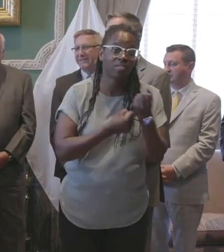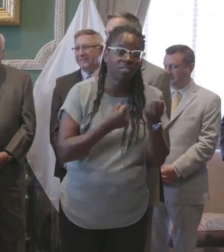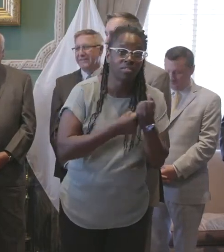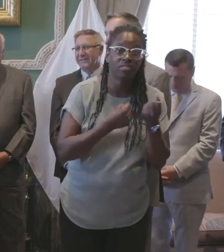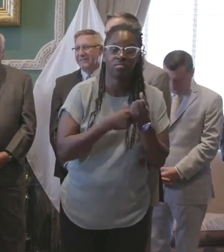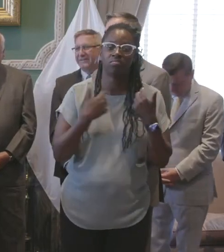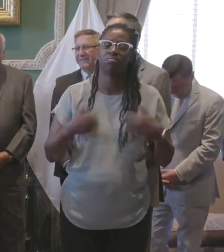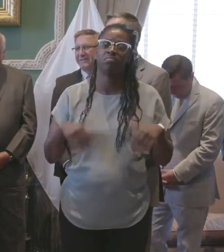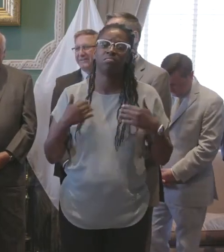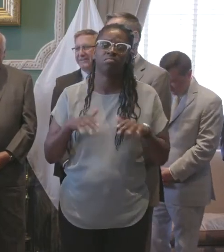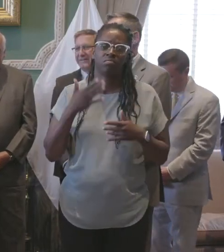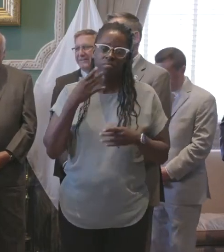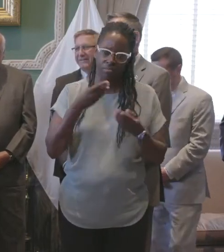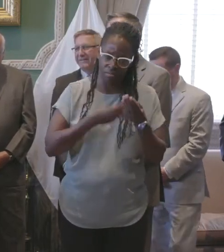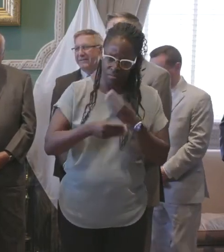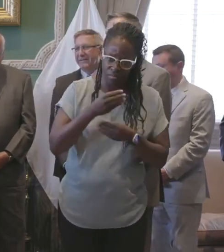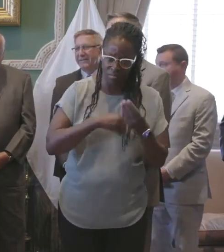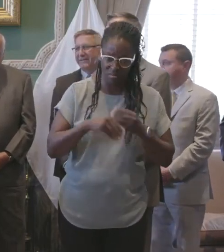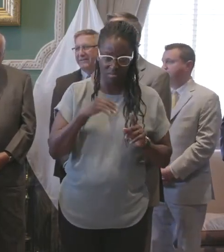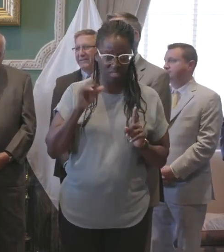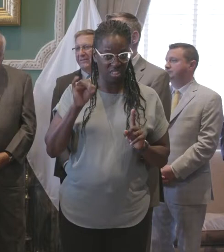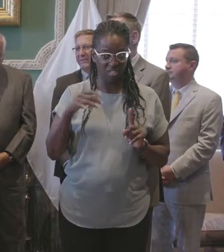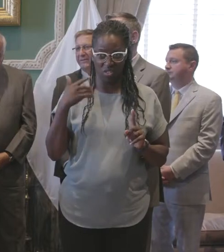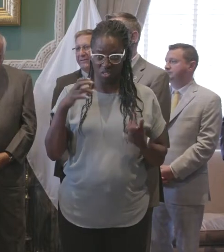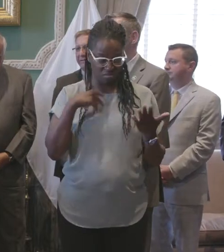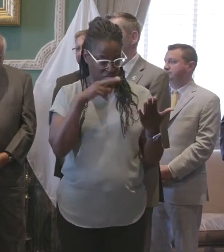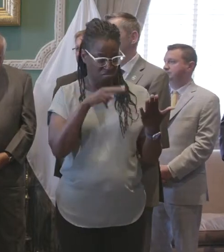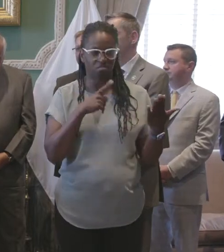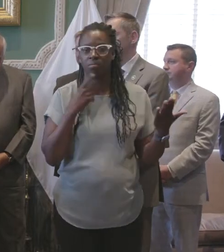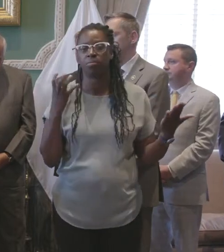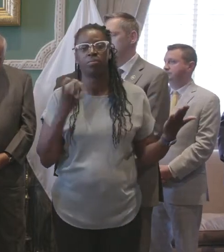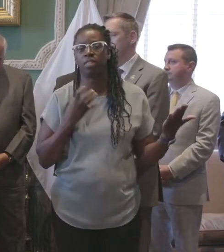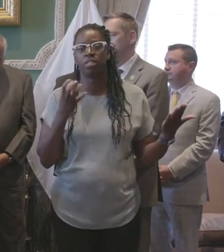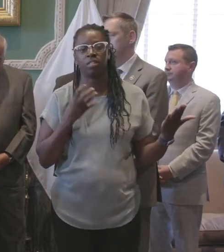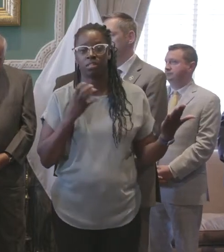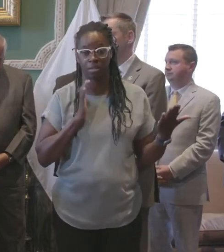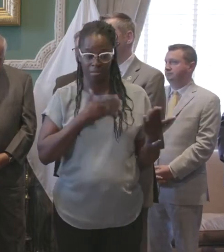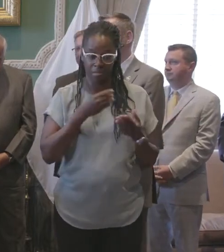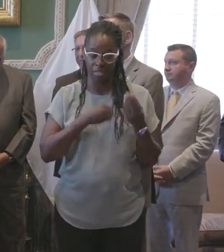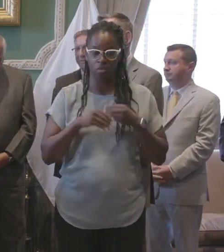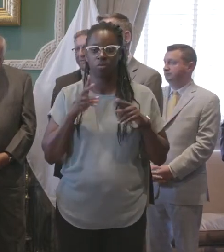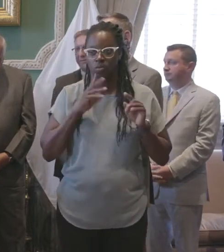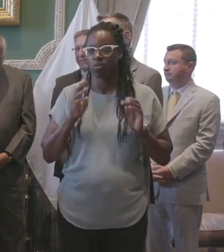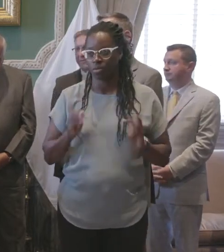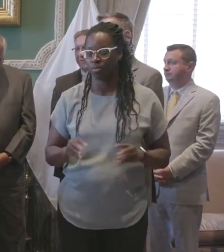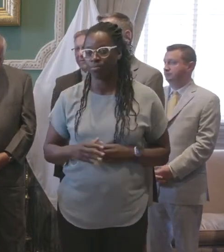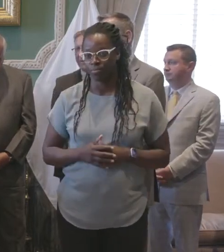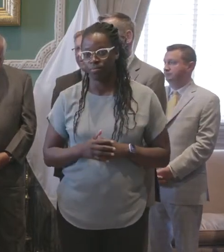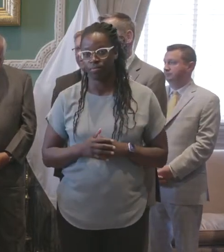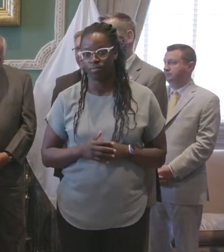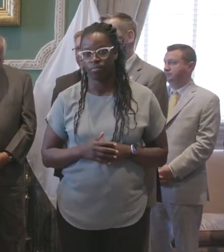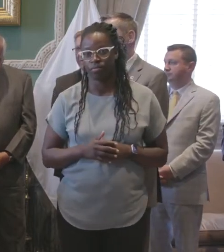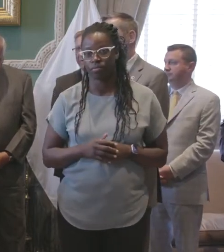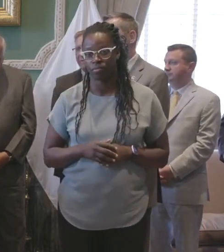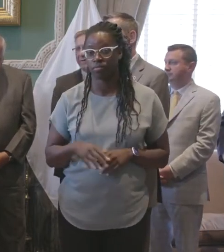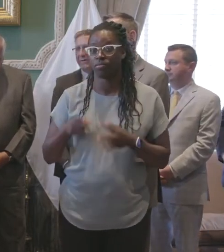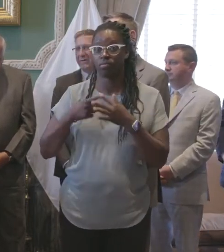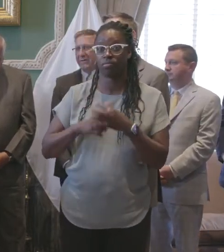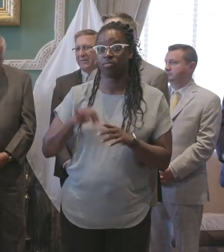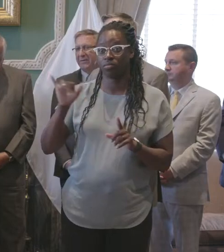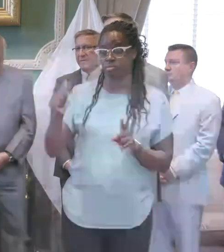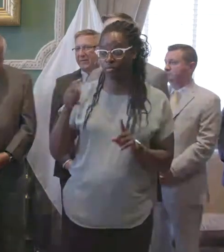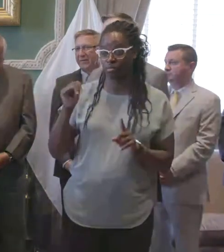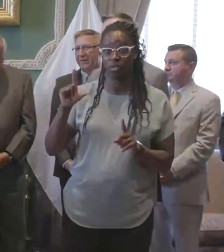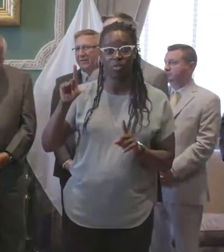truly is an amazing budget. When we began this session in January 2023, I had said that